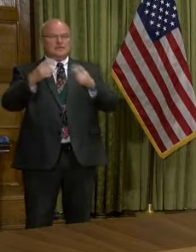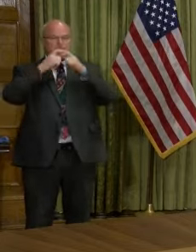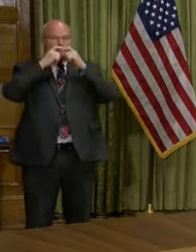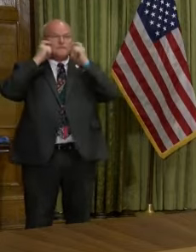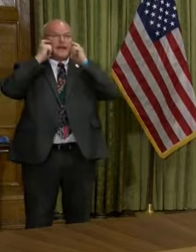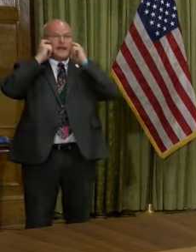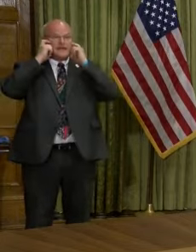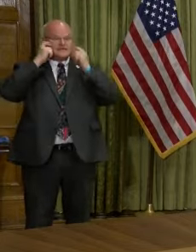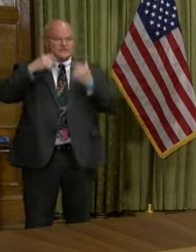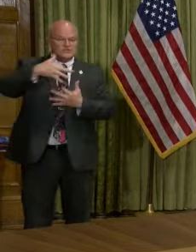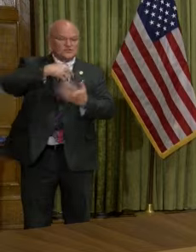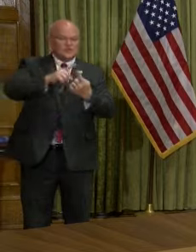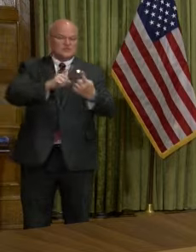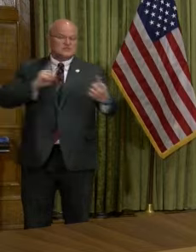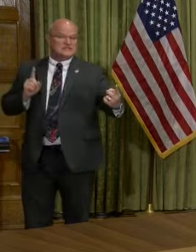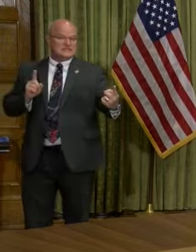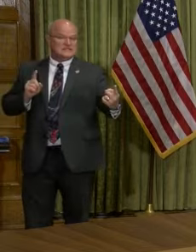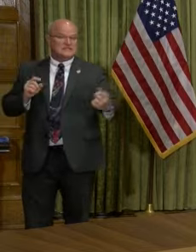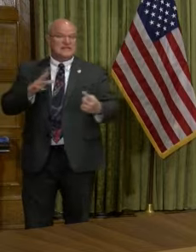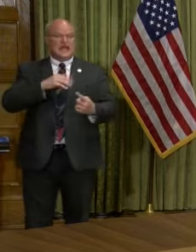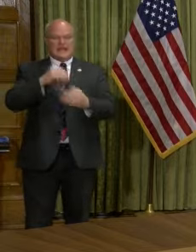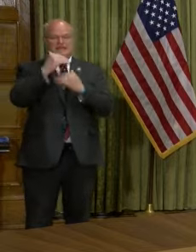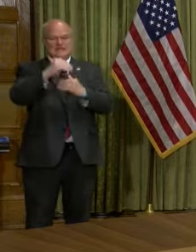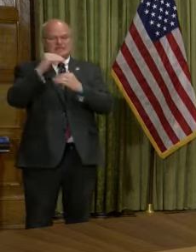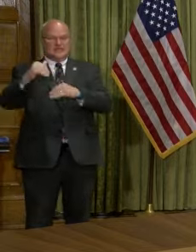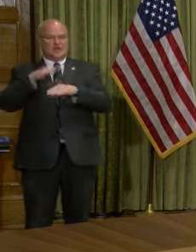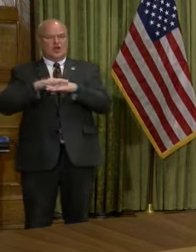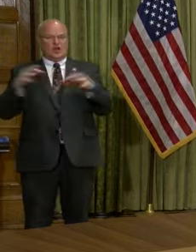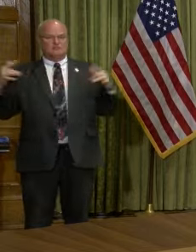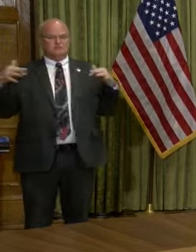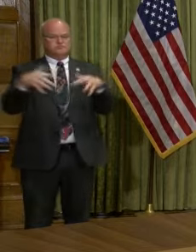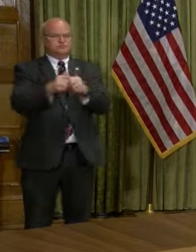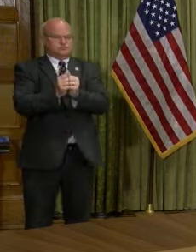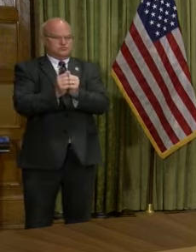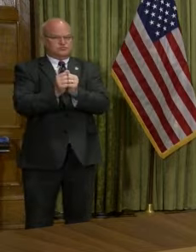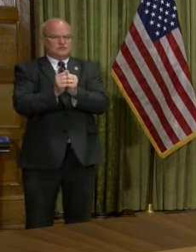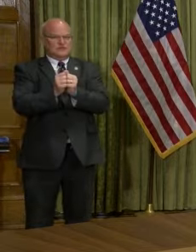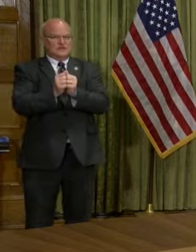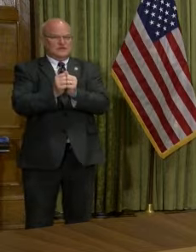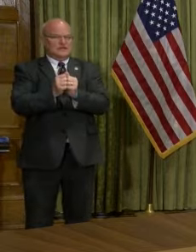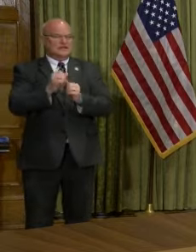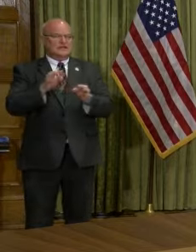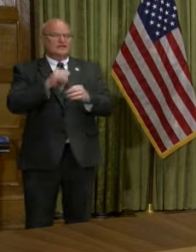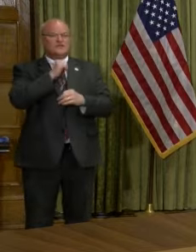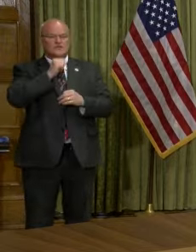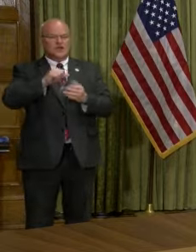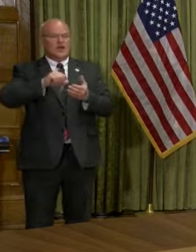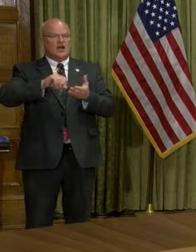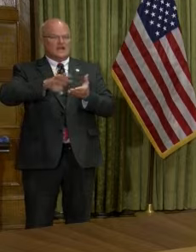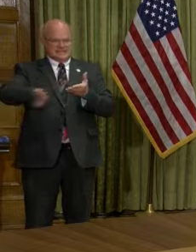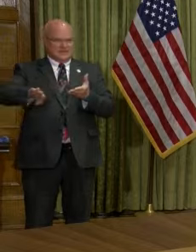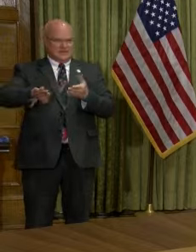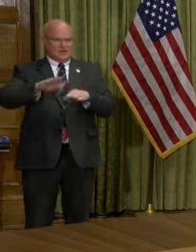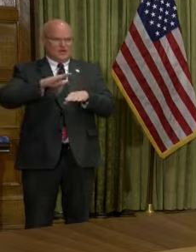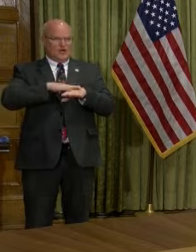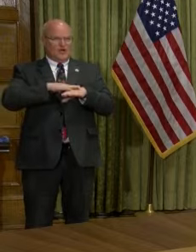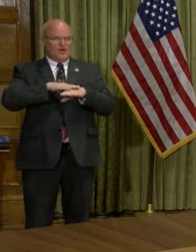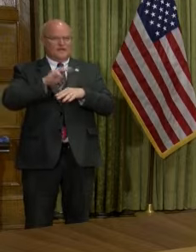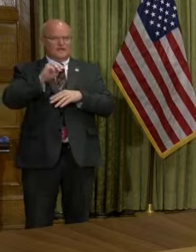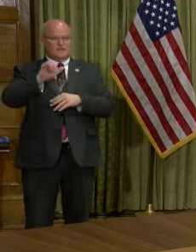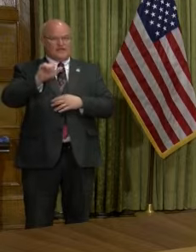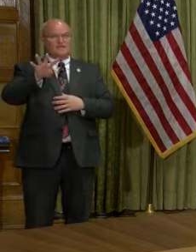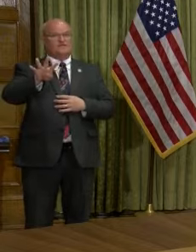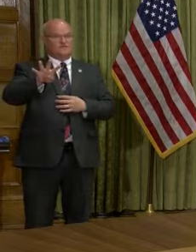masks, social distancing, and limitations on gatherings if we're not exempting them on the